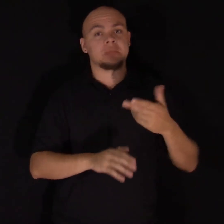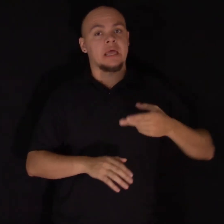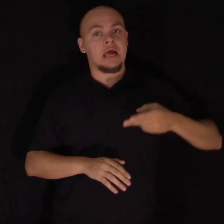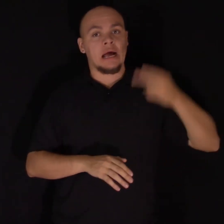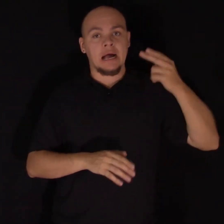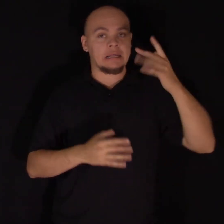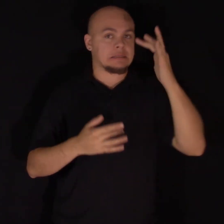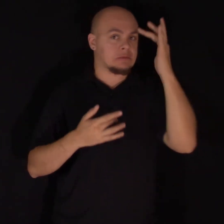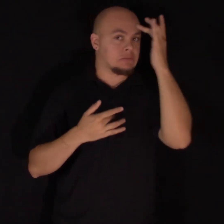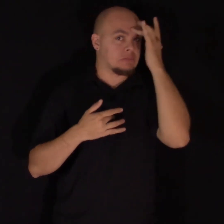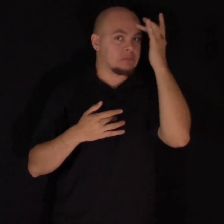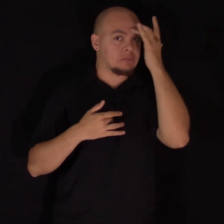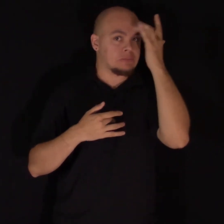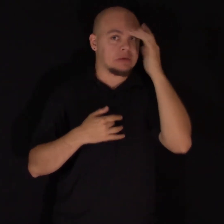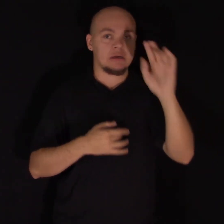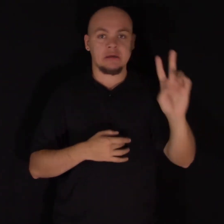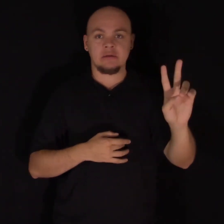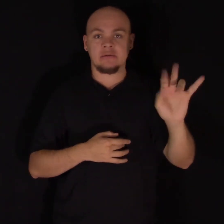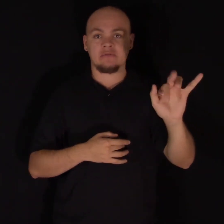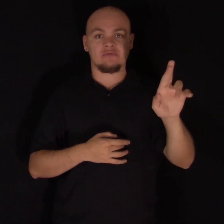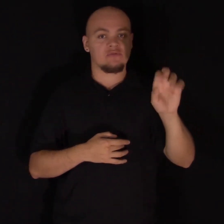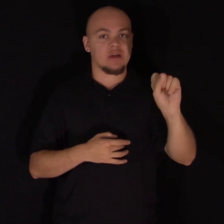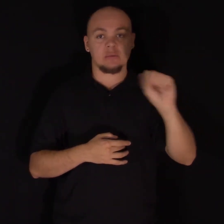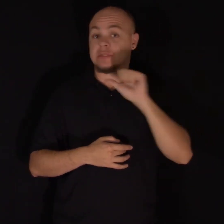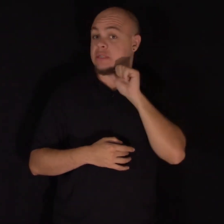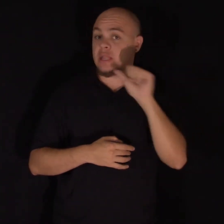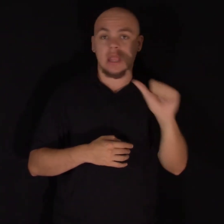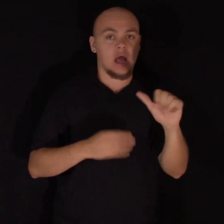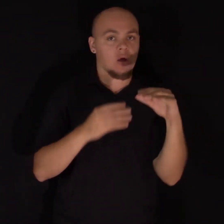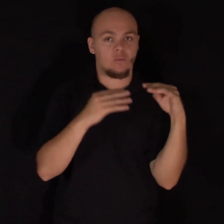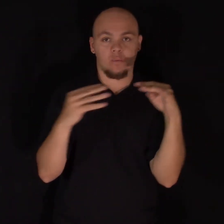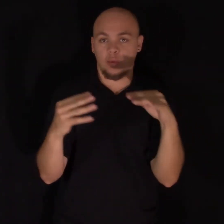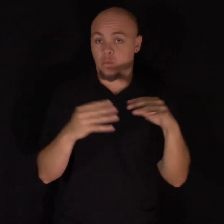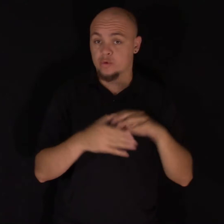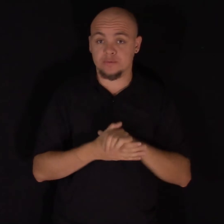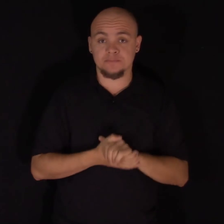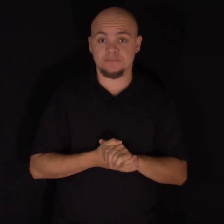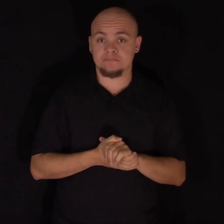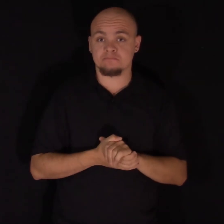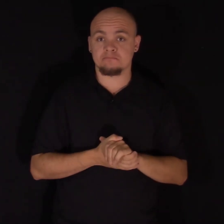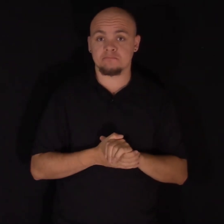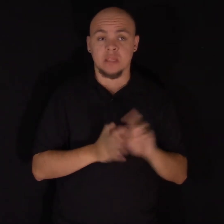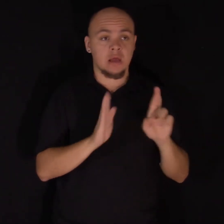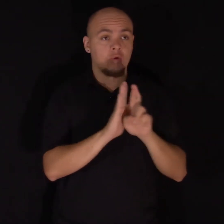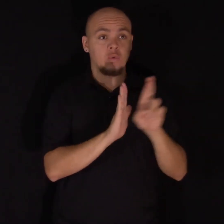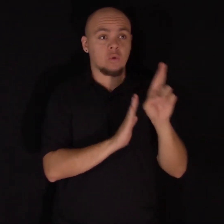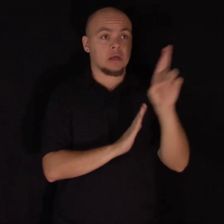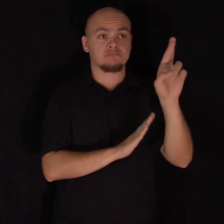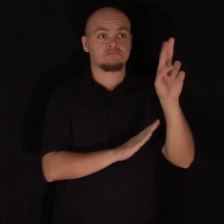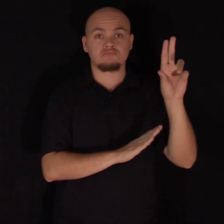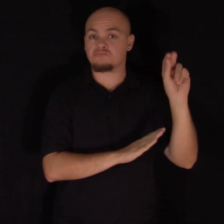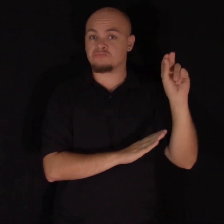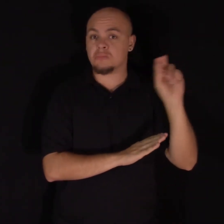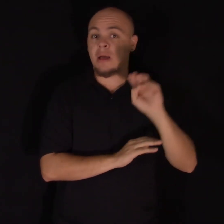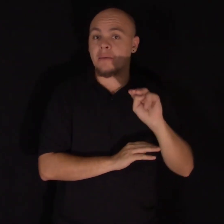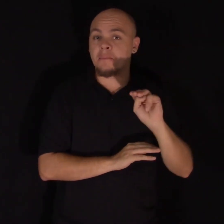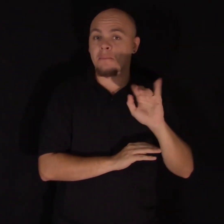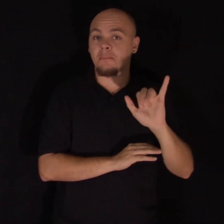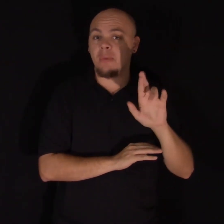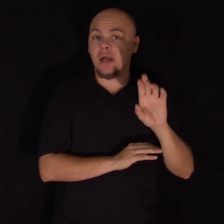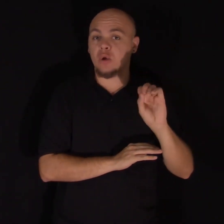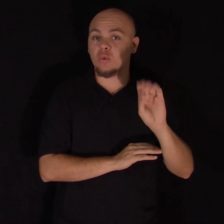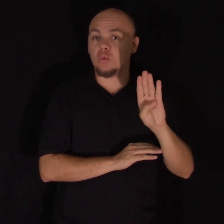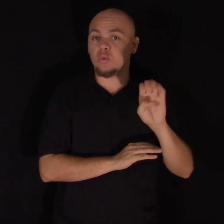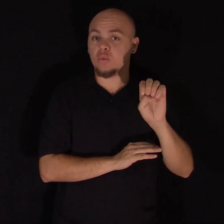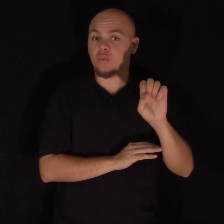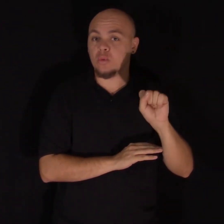infectious virus rather than a war. Not missiles, but microbes. Now, part